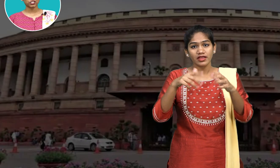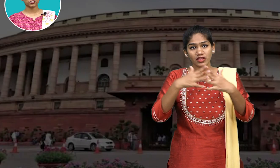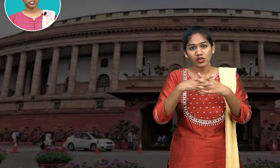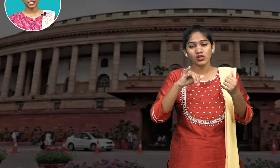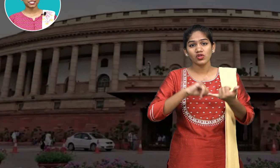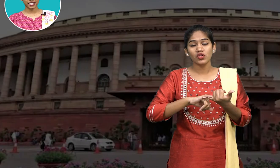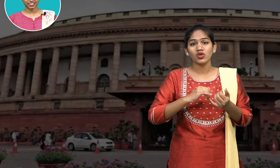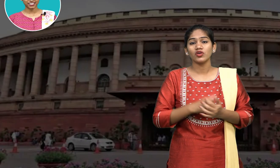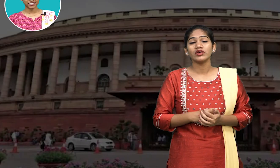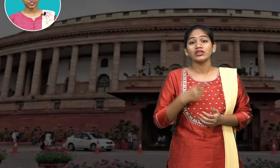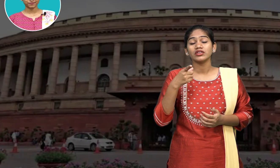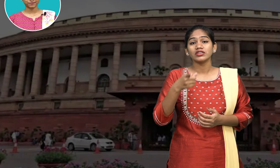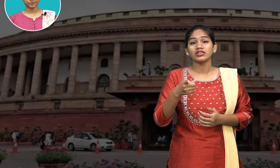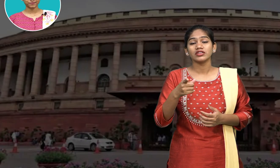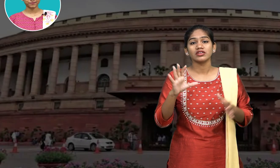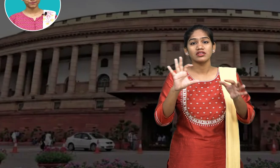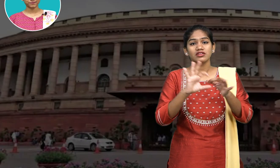pertaining to their states,